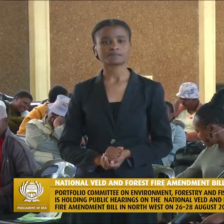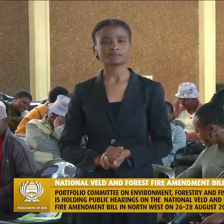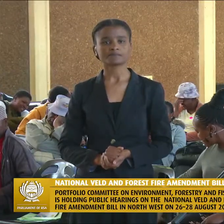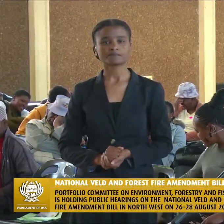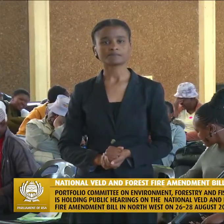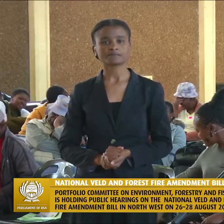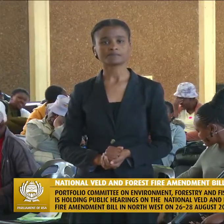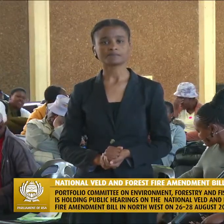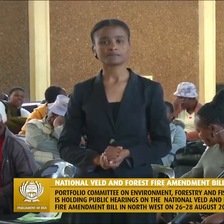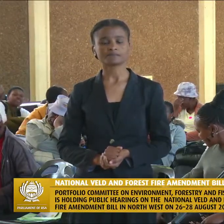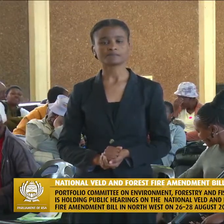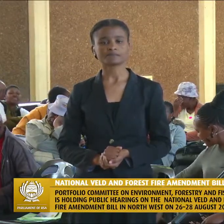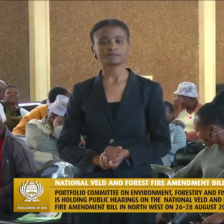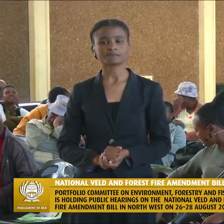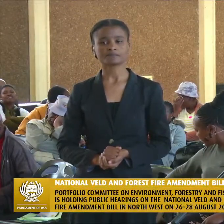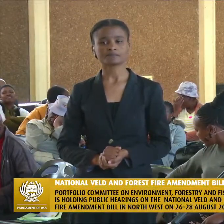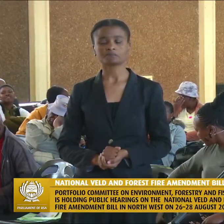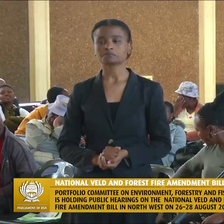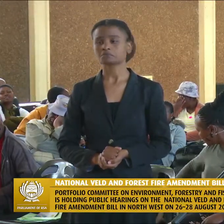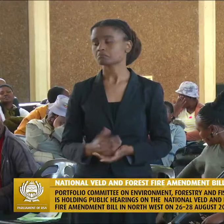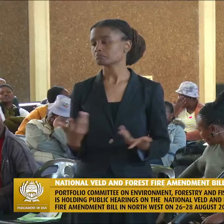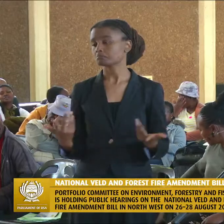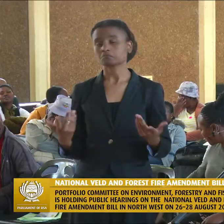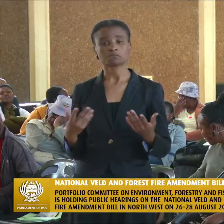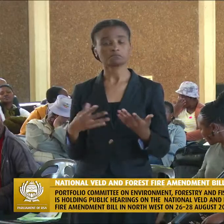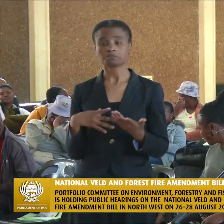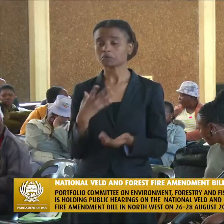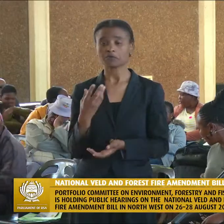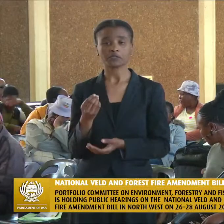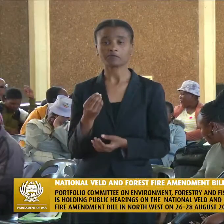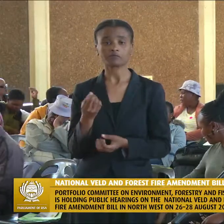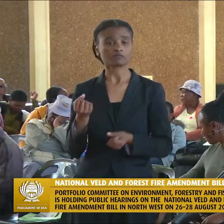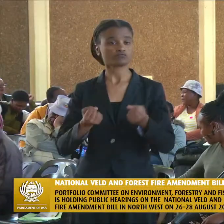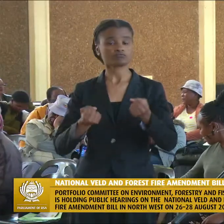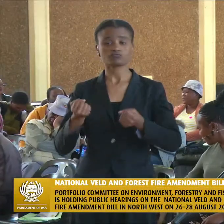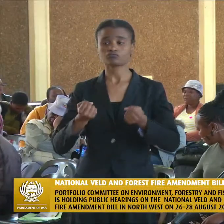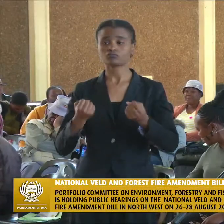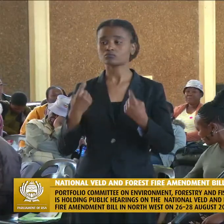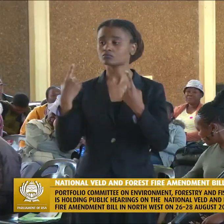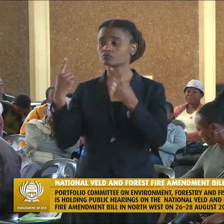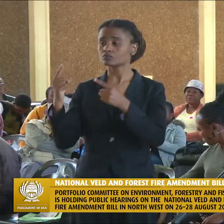place we don't have vehicles